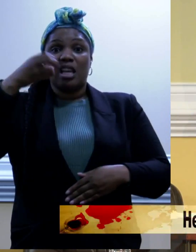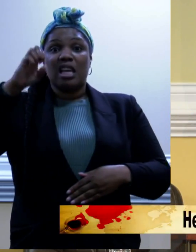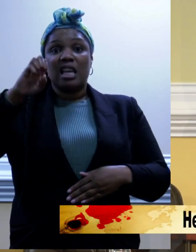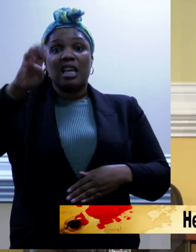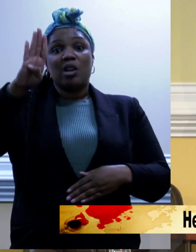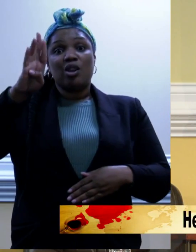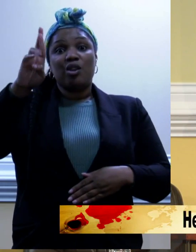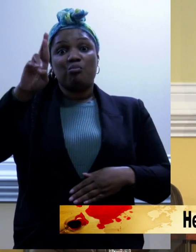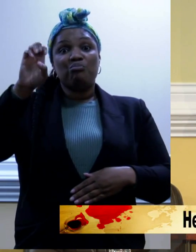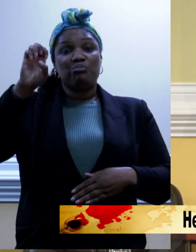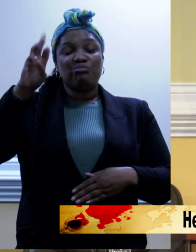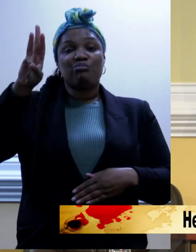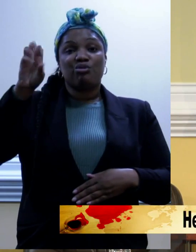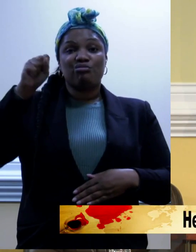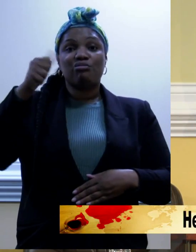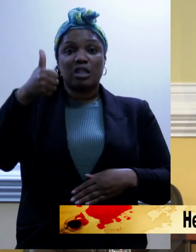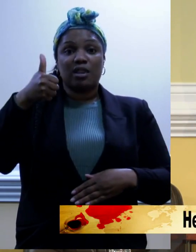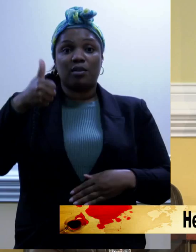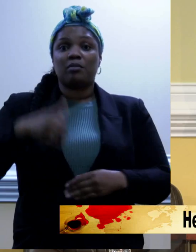chapter 10.